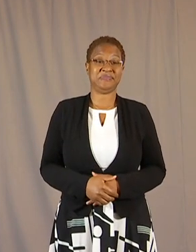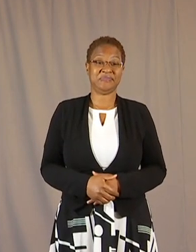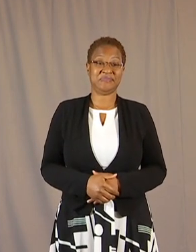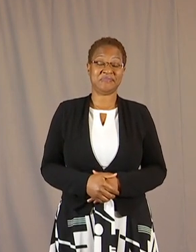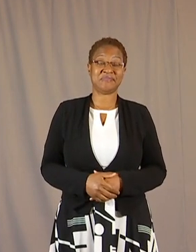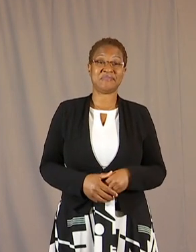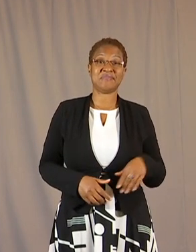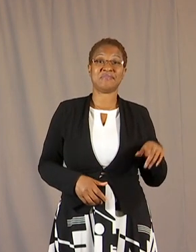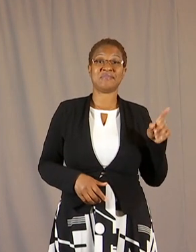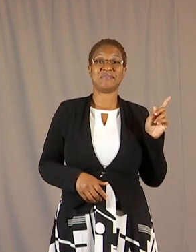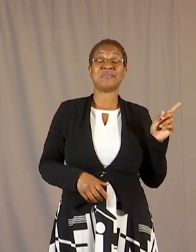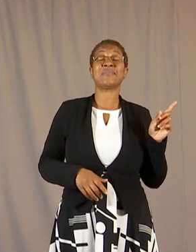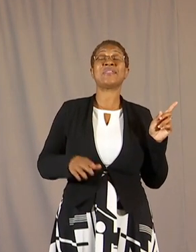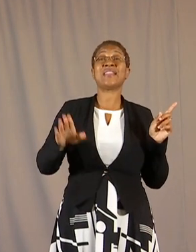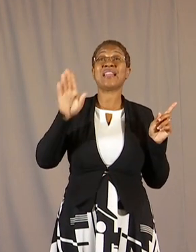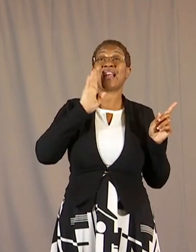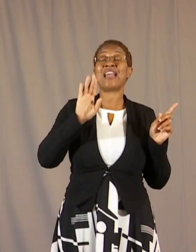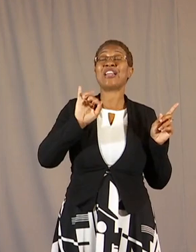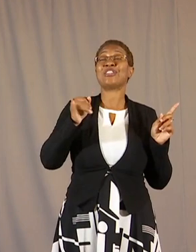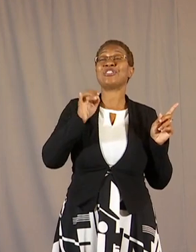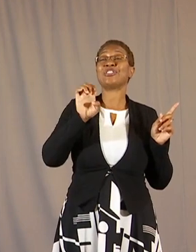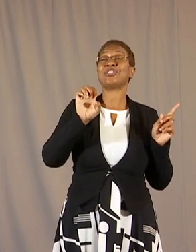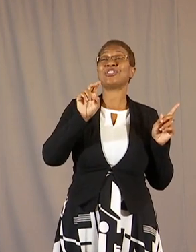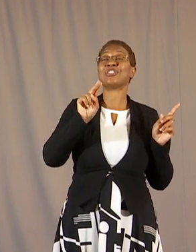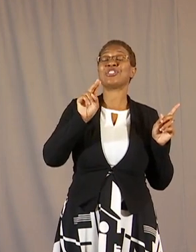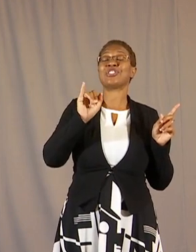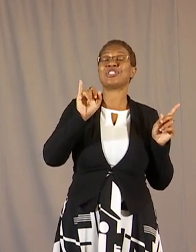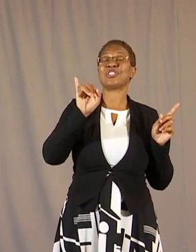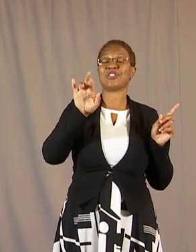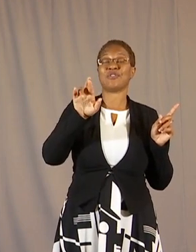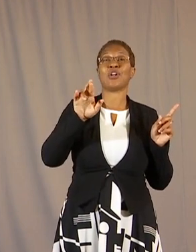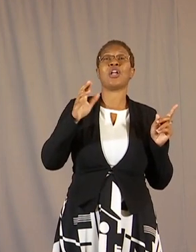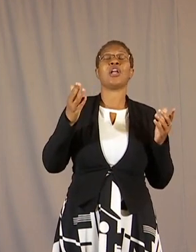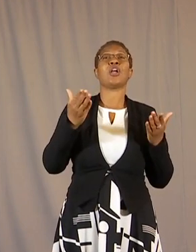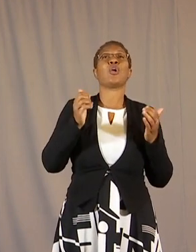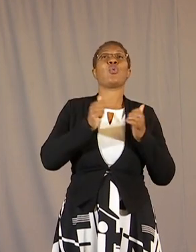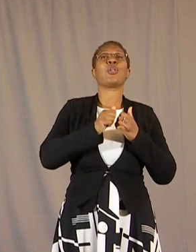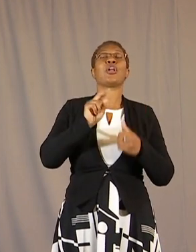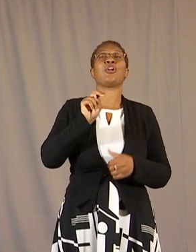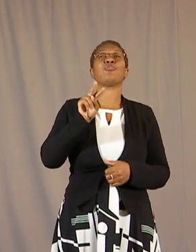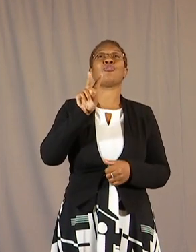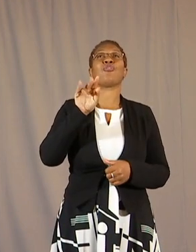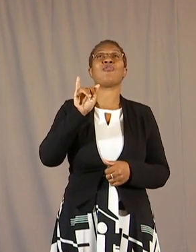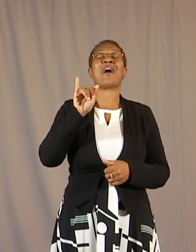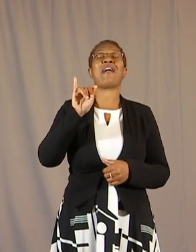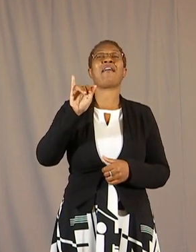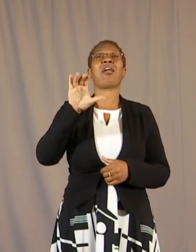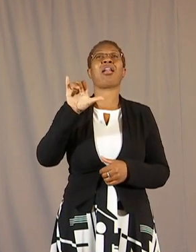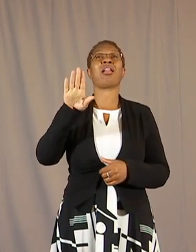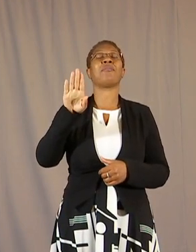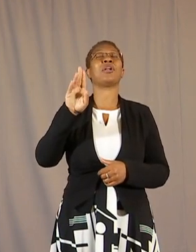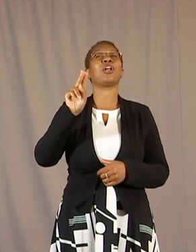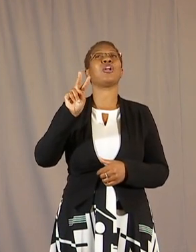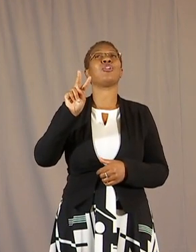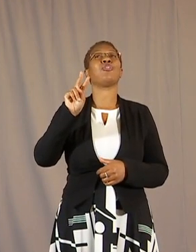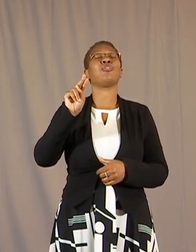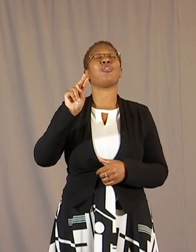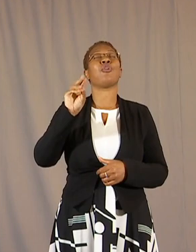Hi, my name is Jennifer. I'm here with the Dear Age and Youth Novi Club at the Novi High School.